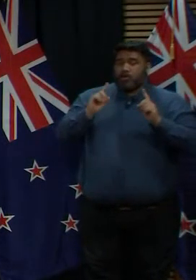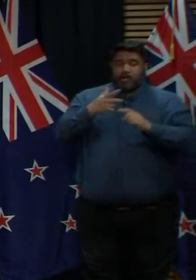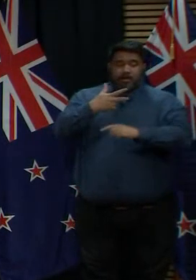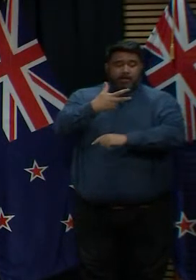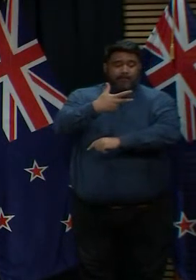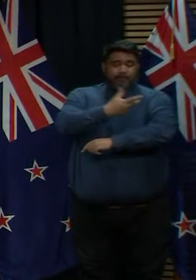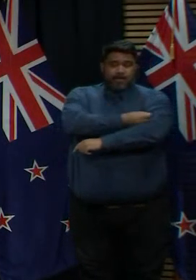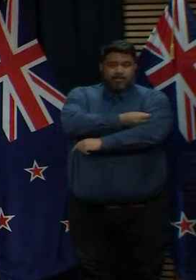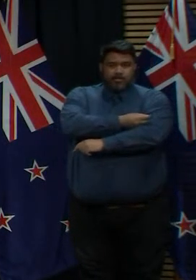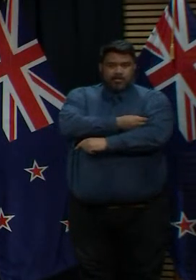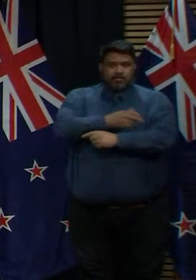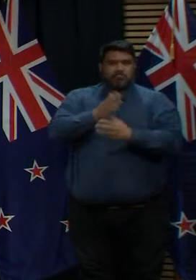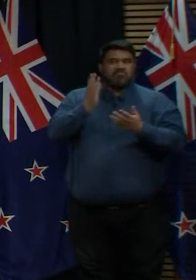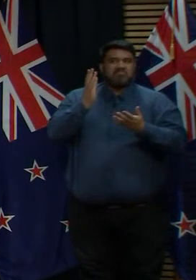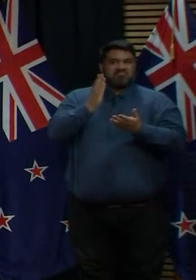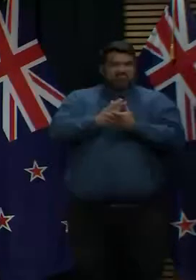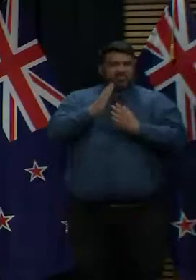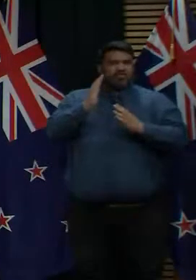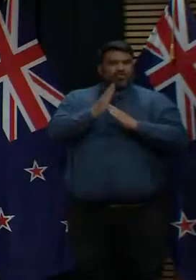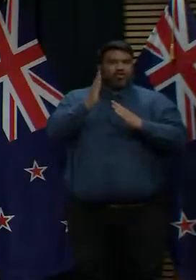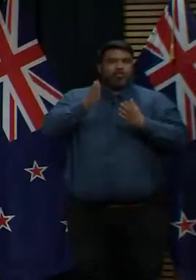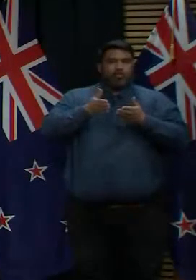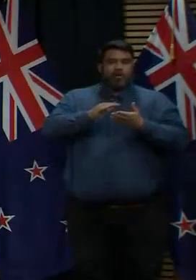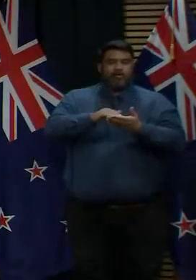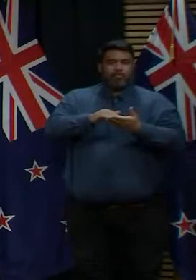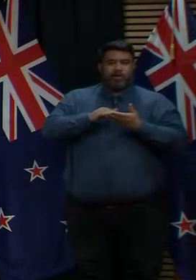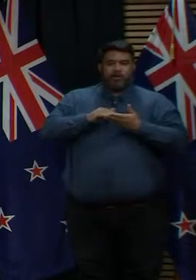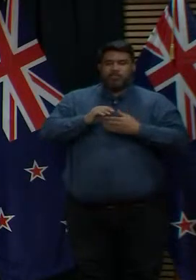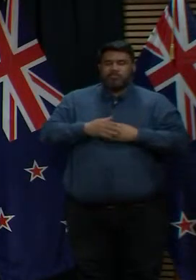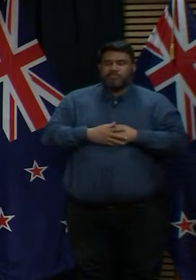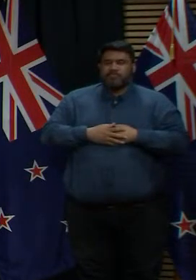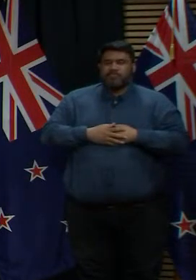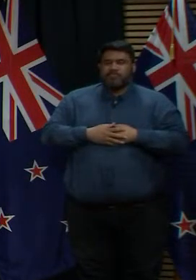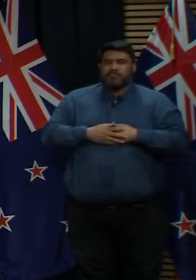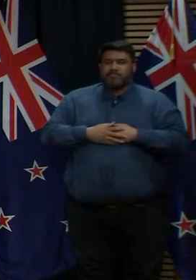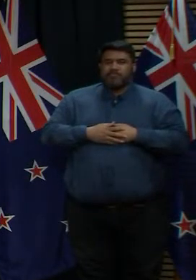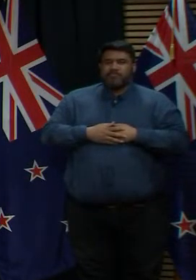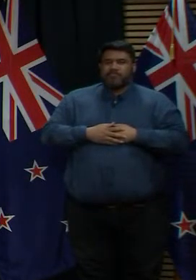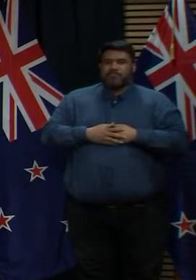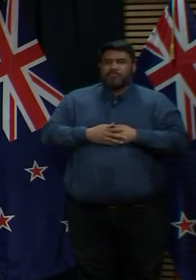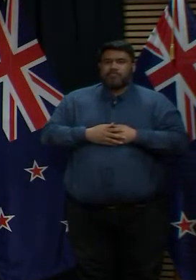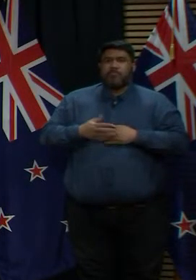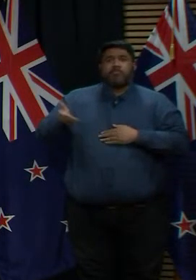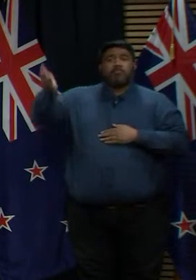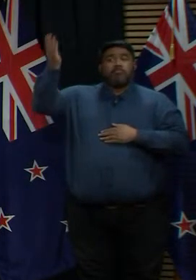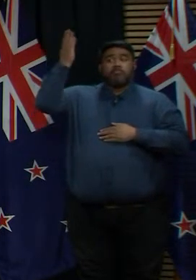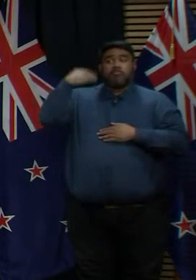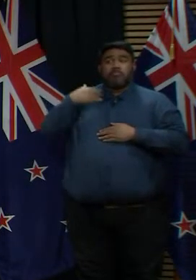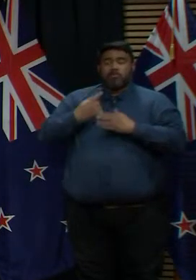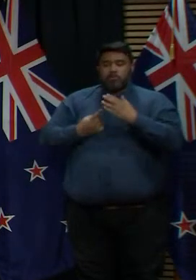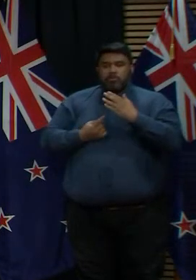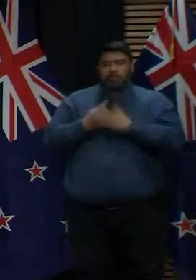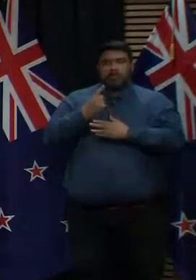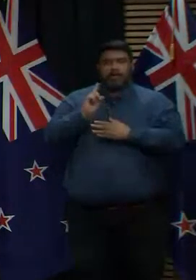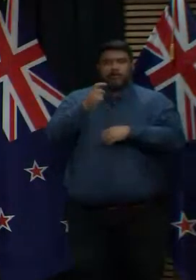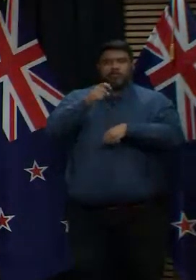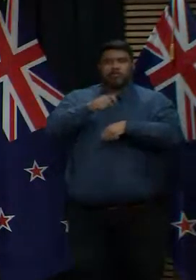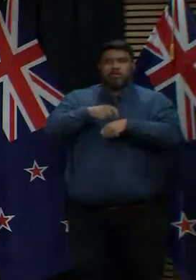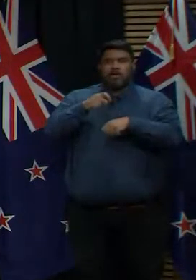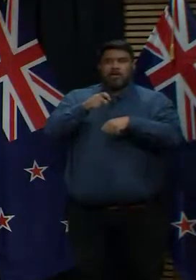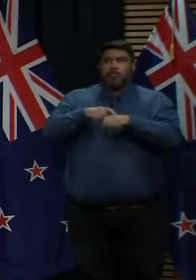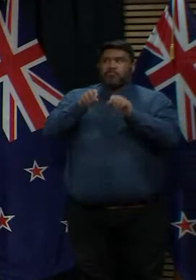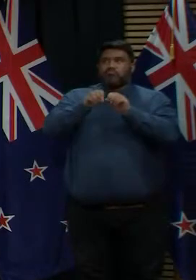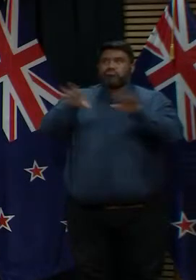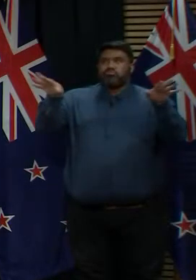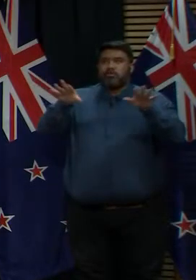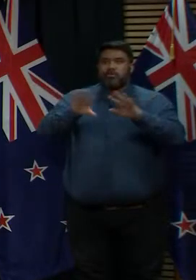are cause for hope. In the beginning of our battle against COVID-19, we used lockdowns because none of us could risk being exposed to the